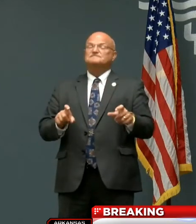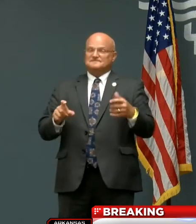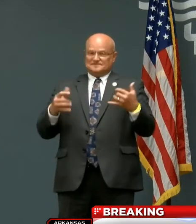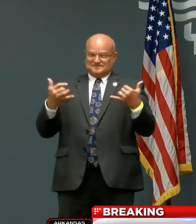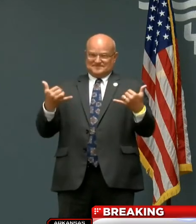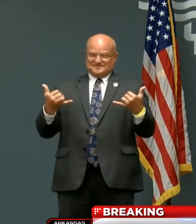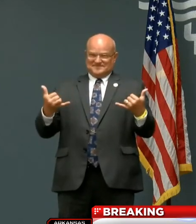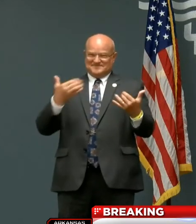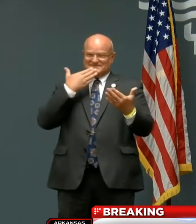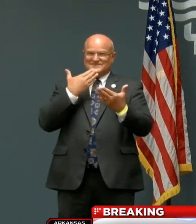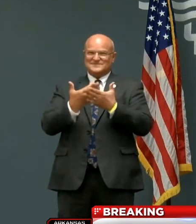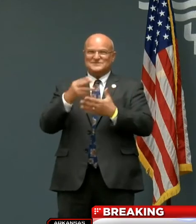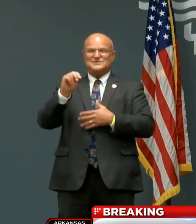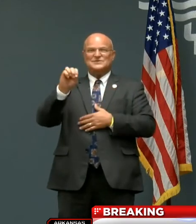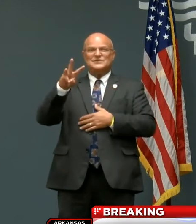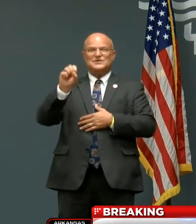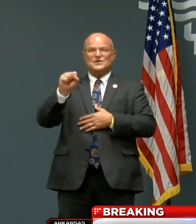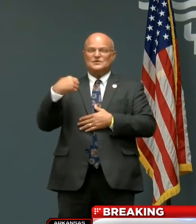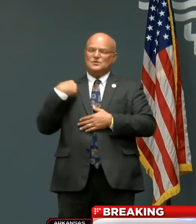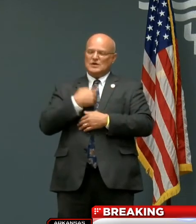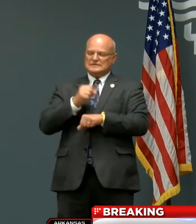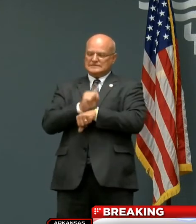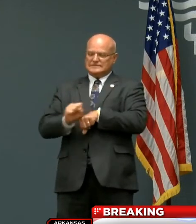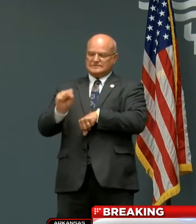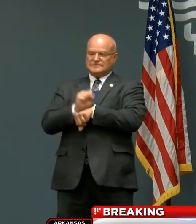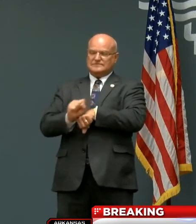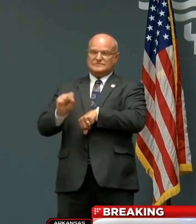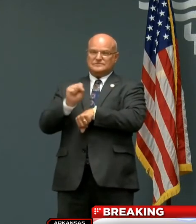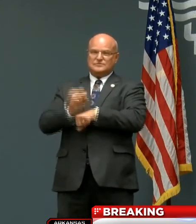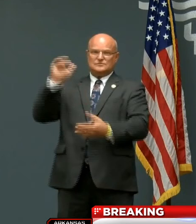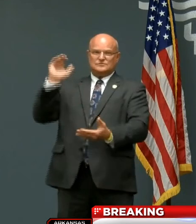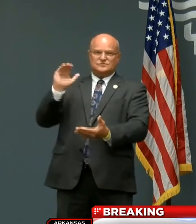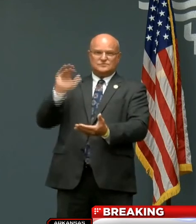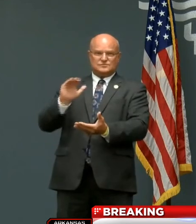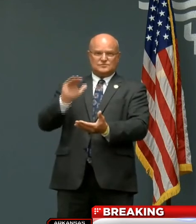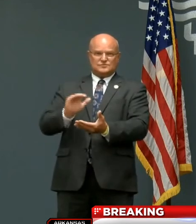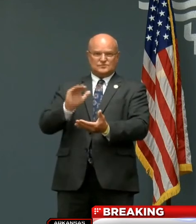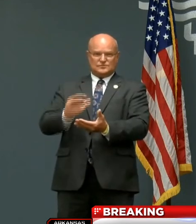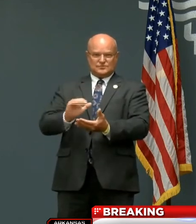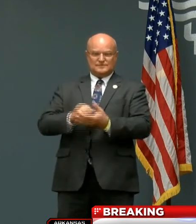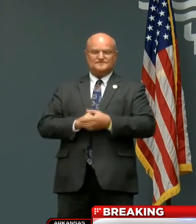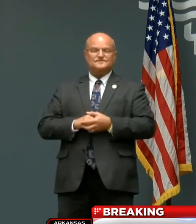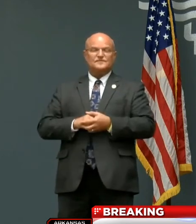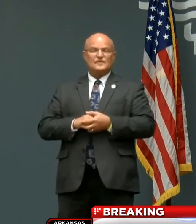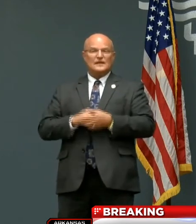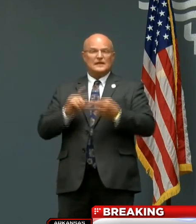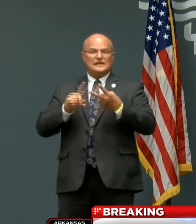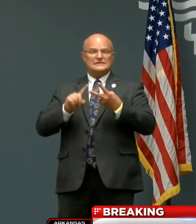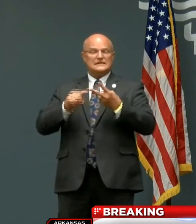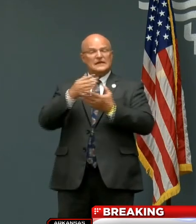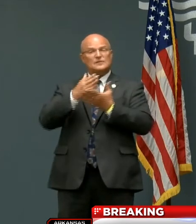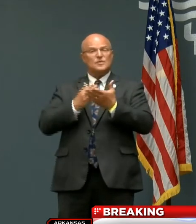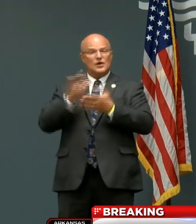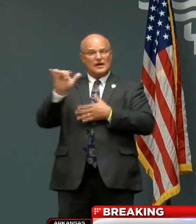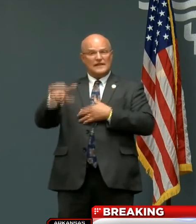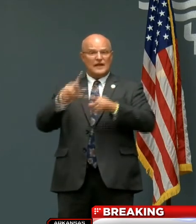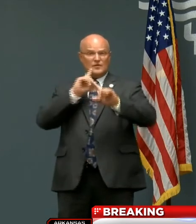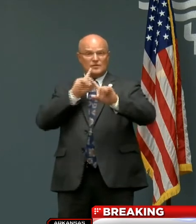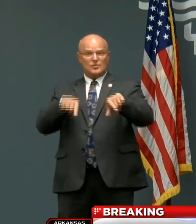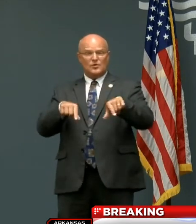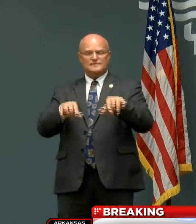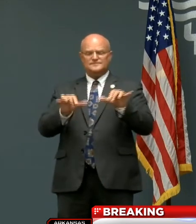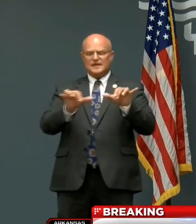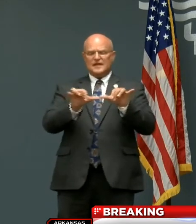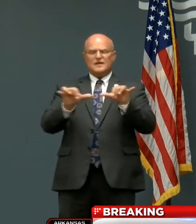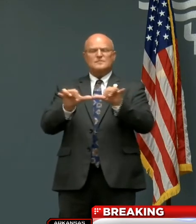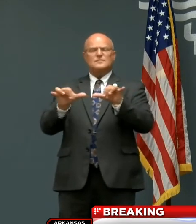that is good news. We've worked to get that down. The other part of it is that they measure